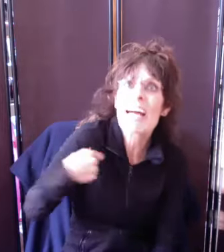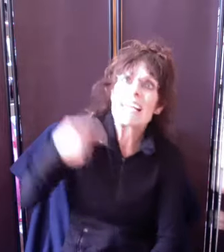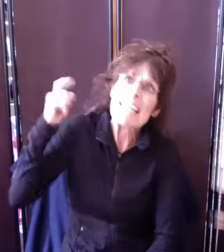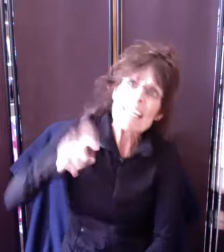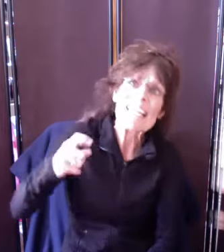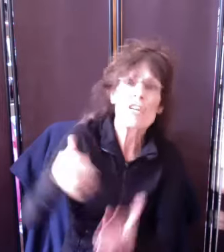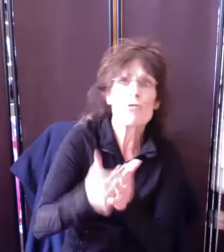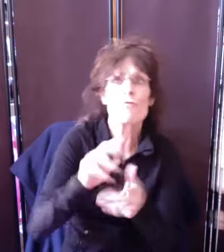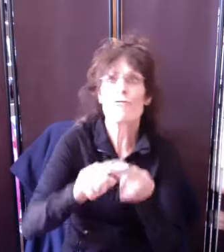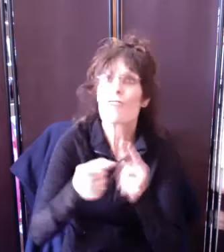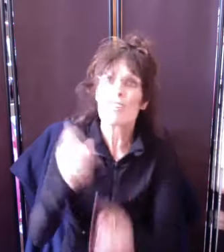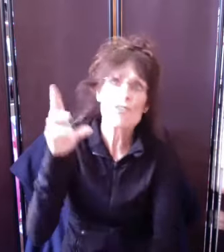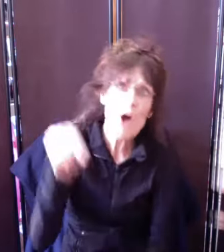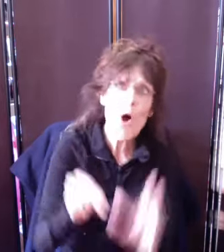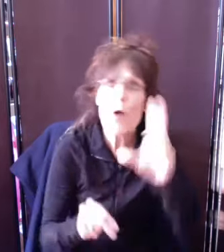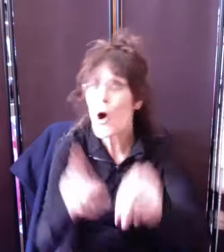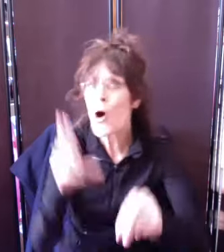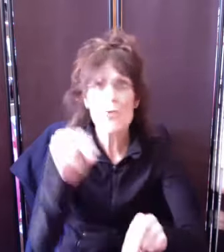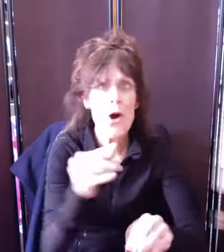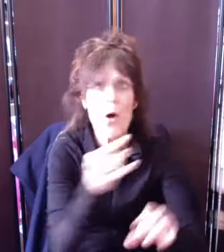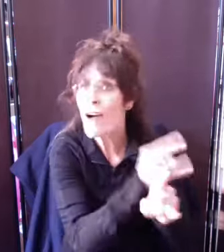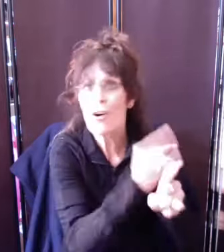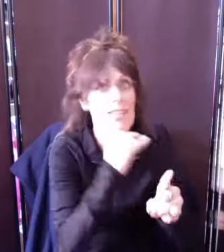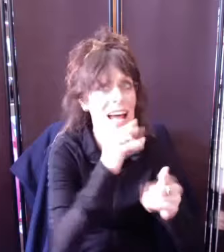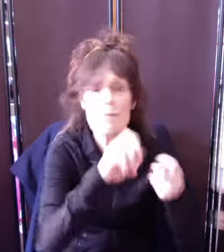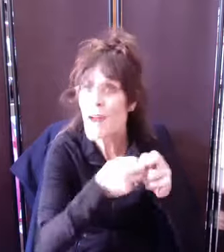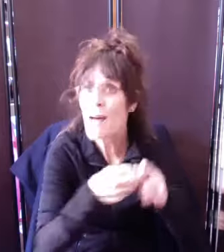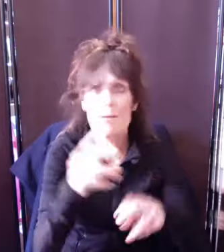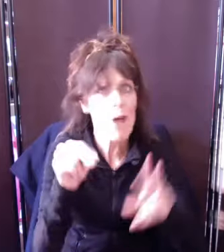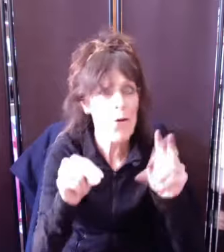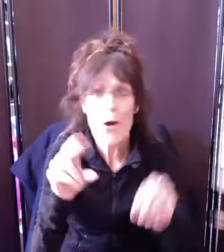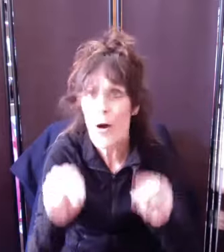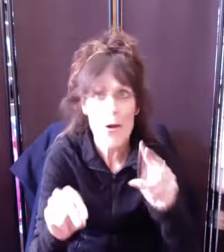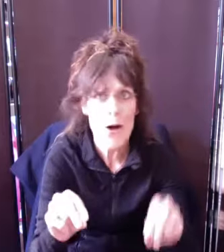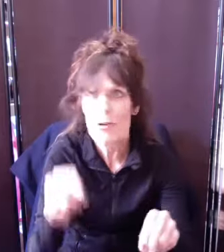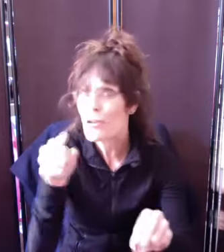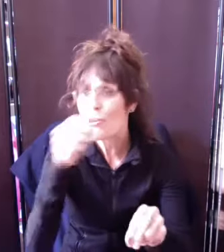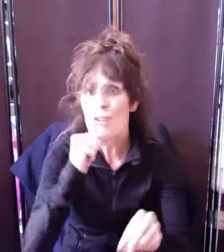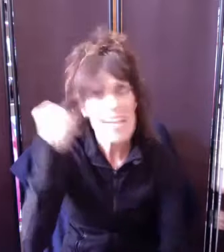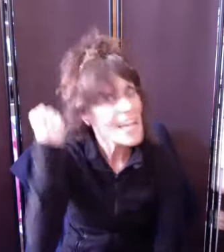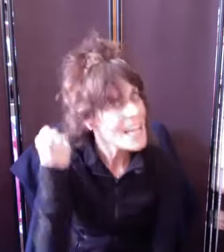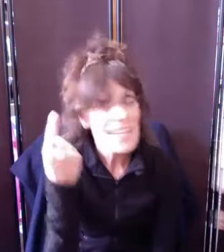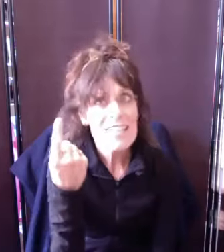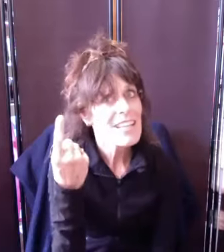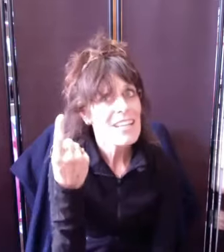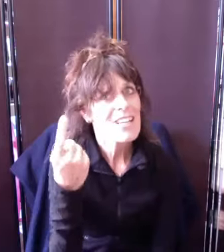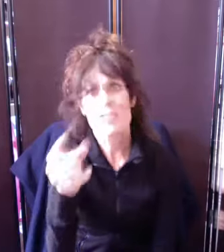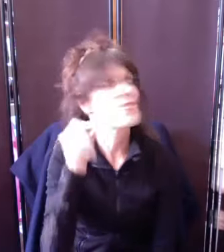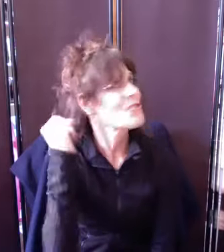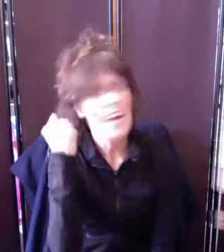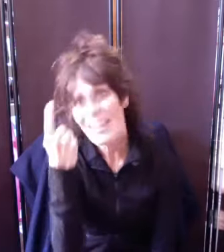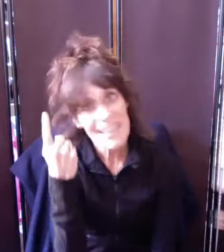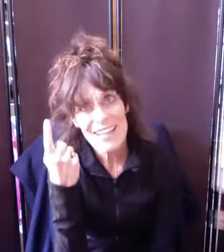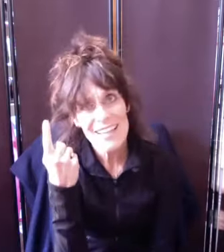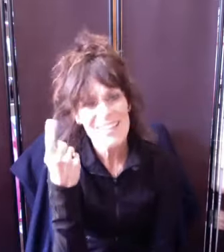like, no, no, no, no, no, no, no, no, no, no. You don't get it. You do not get it. So today I'm married to